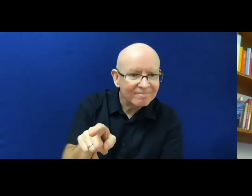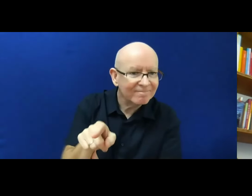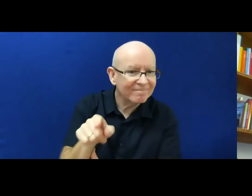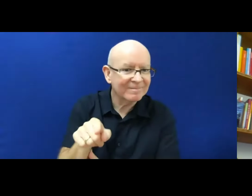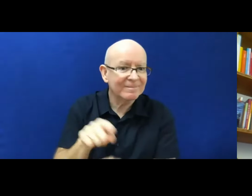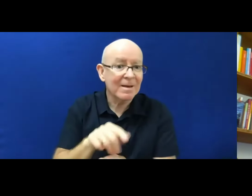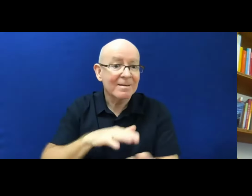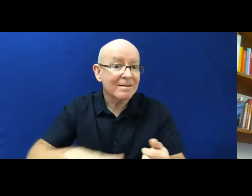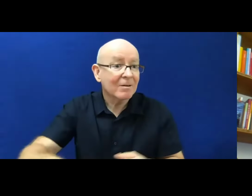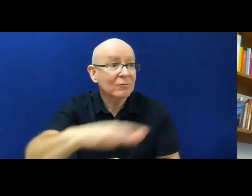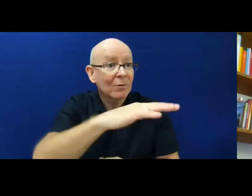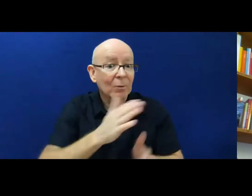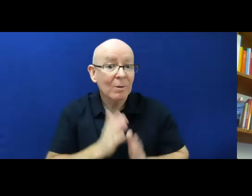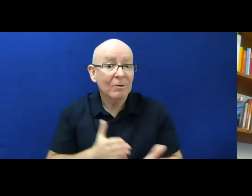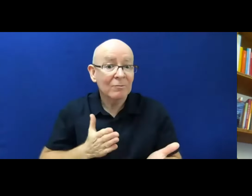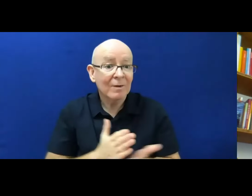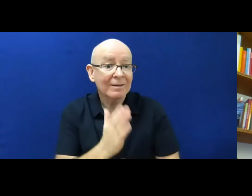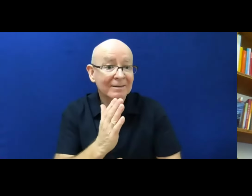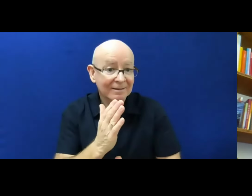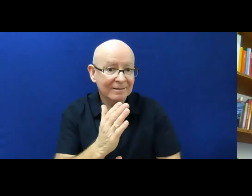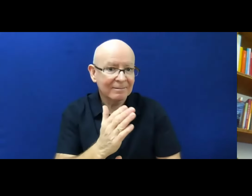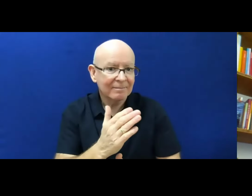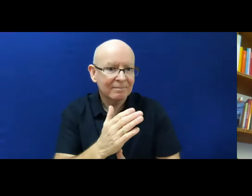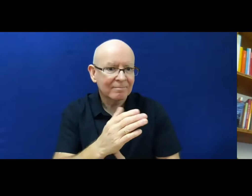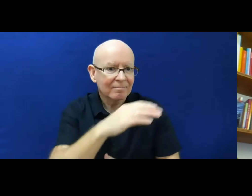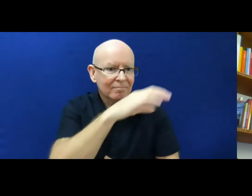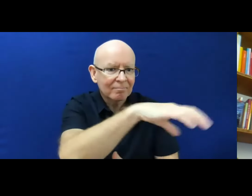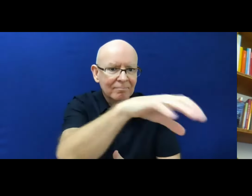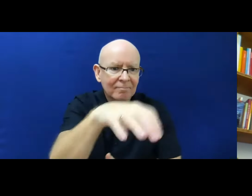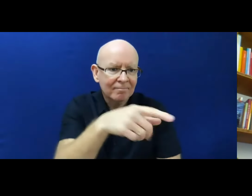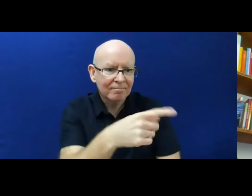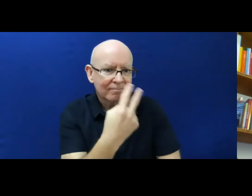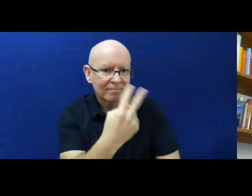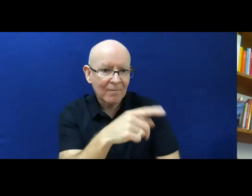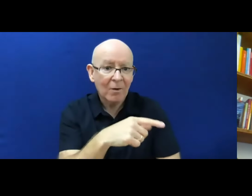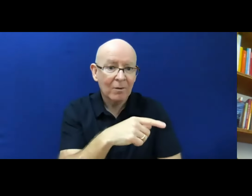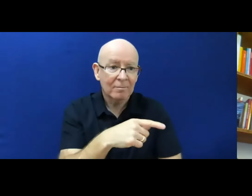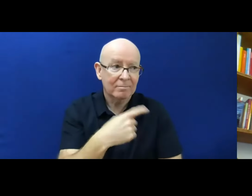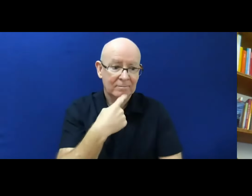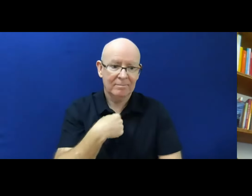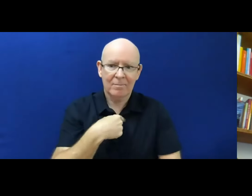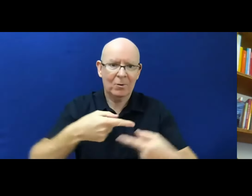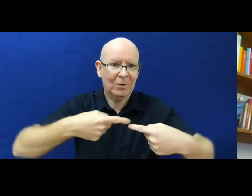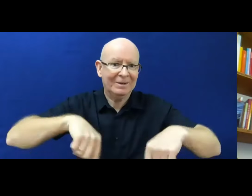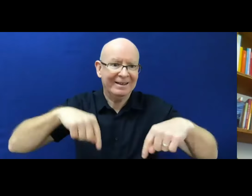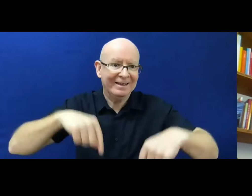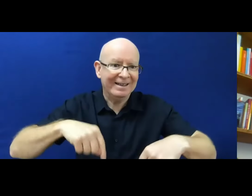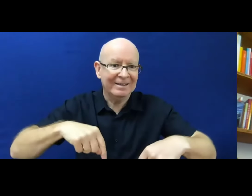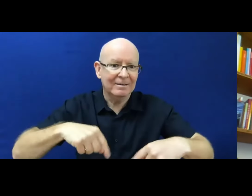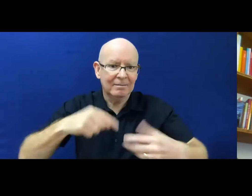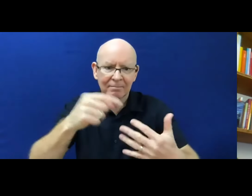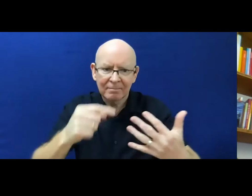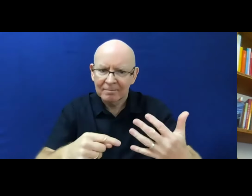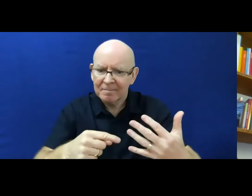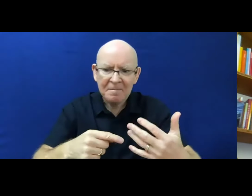so all these statements also need to be backed up by evidence, and that's where alternative or shadow reports